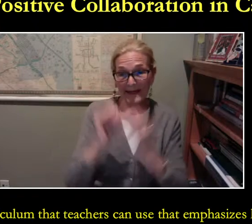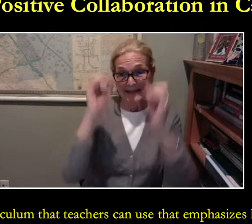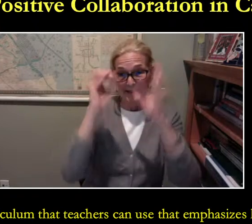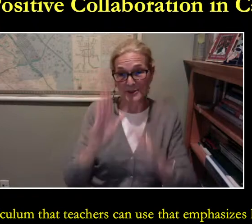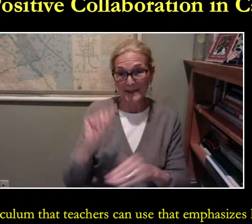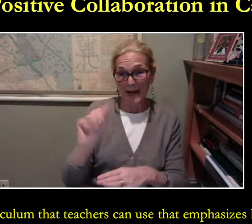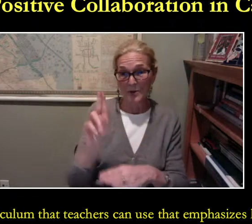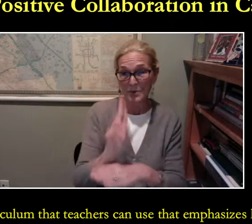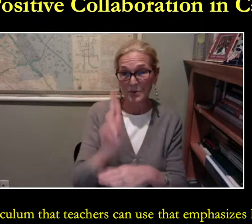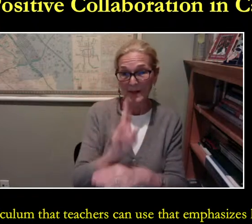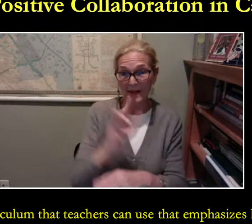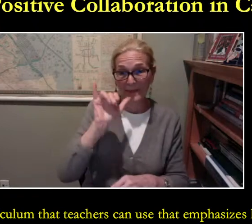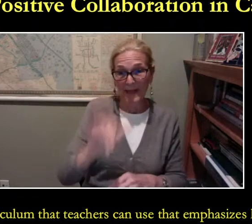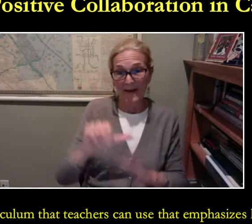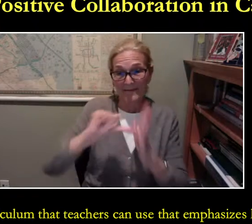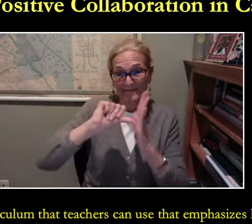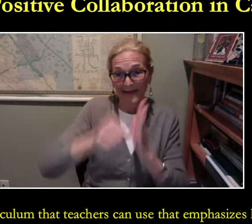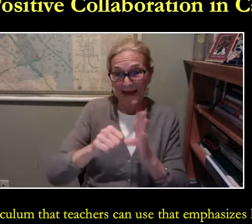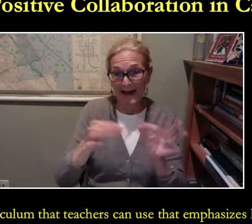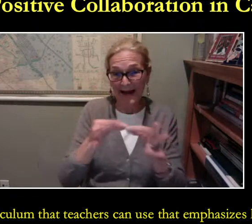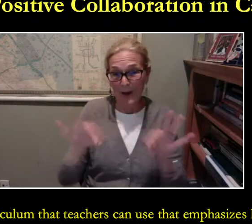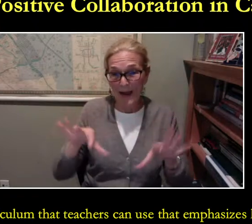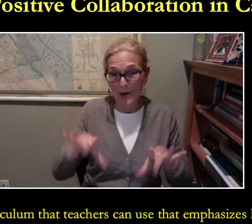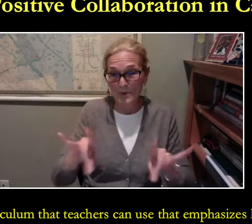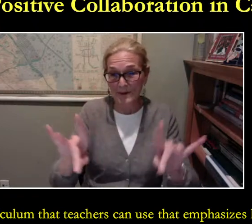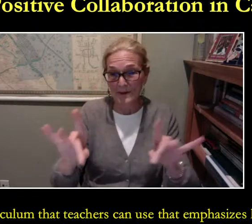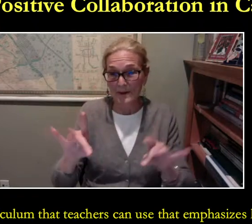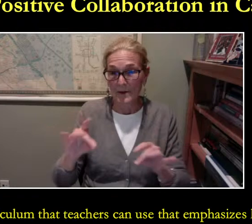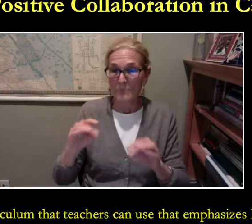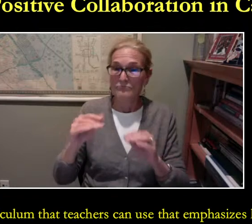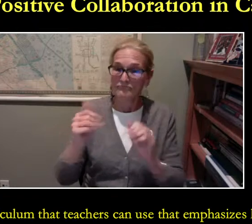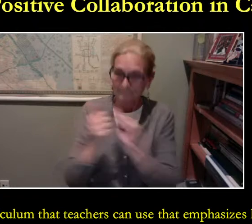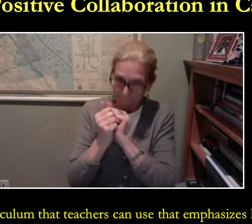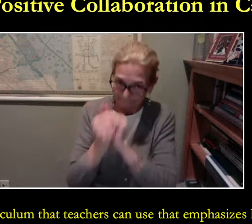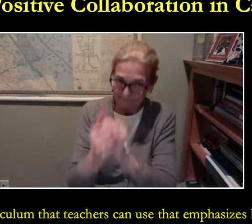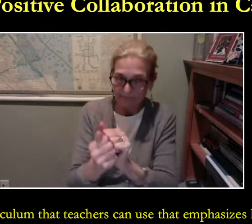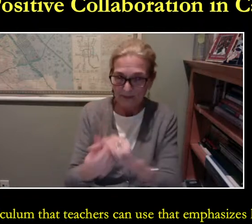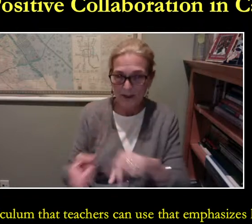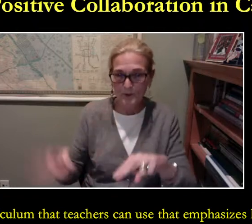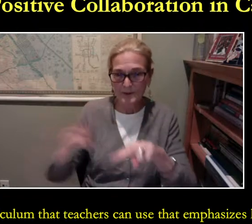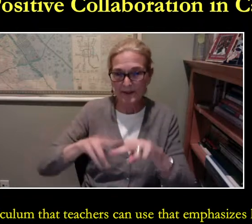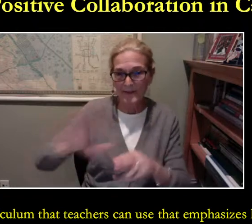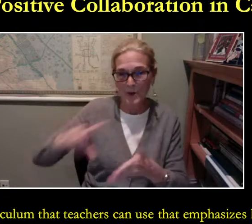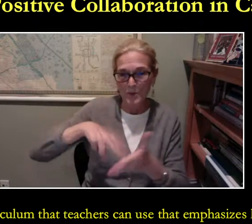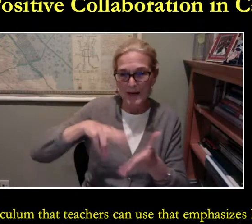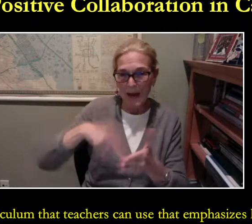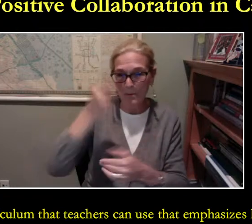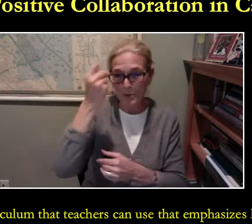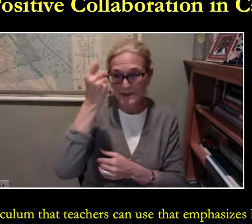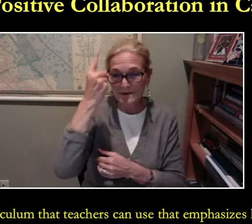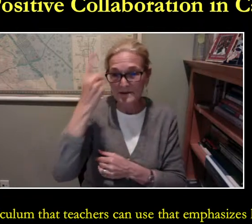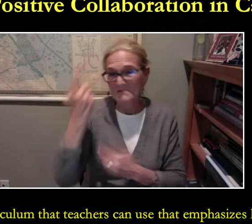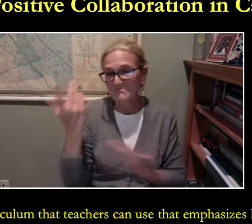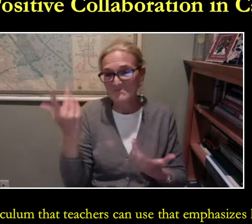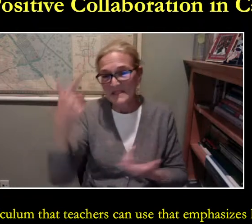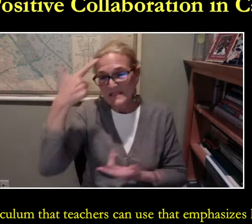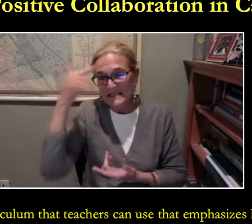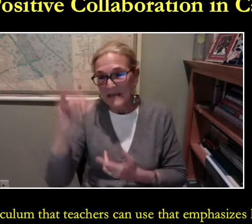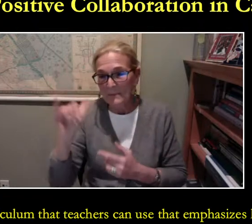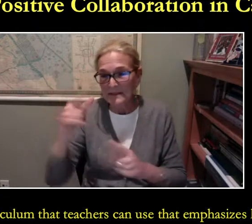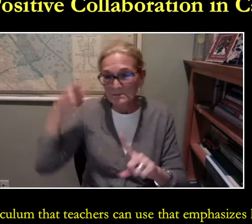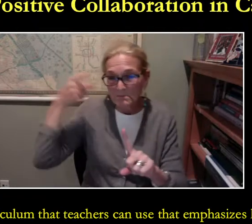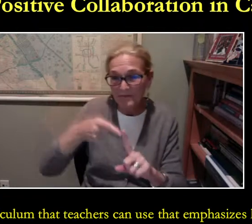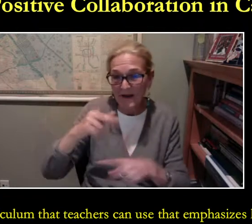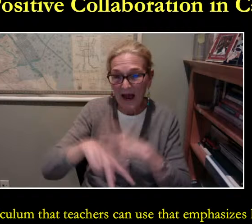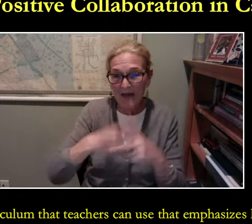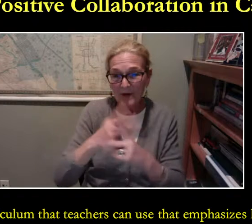Is there some kind of curriculum that teachers can use that emphasizes language acquisition along with increasing